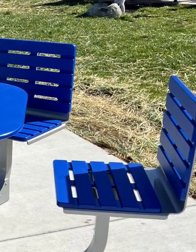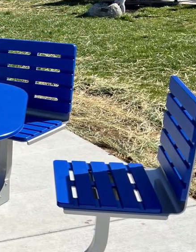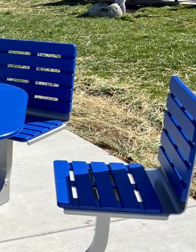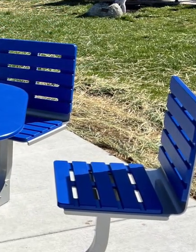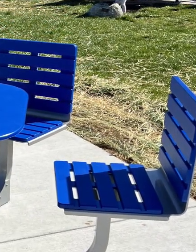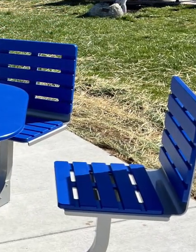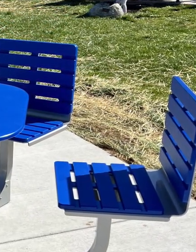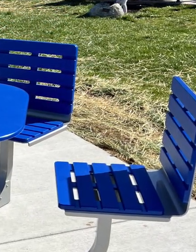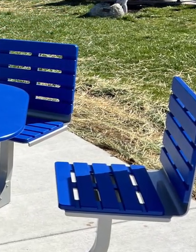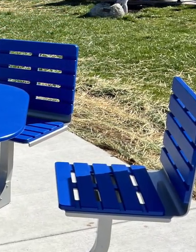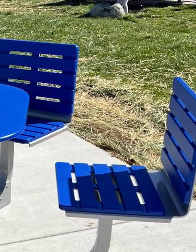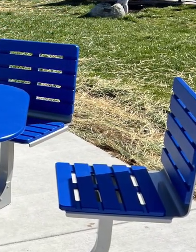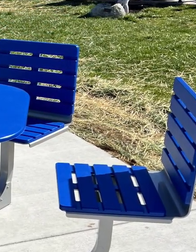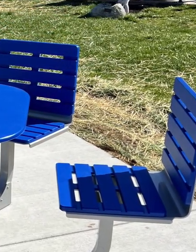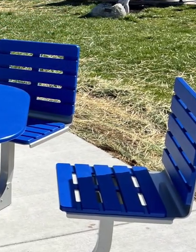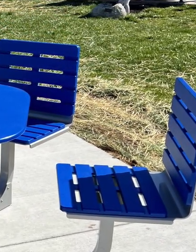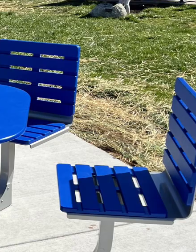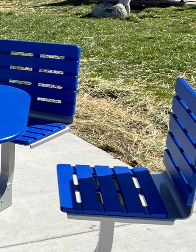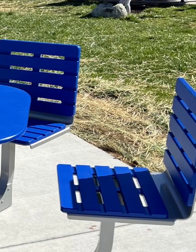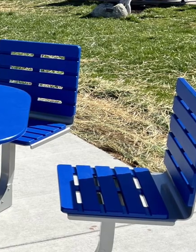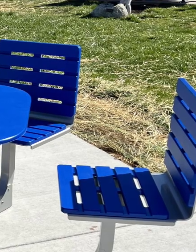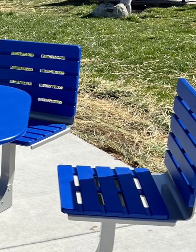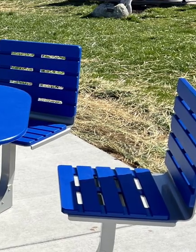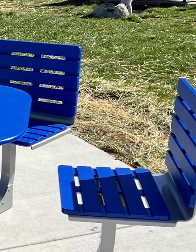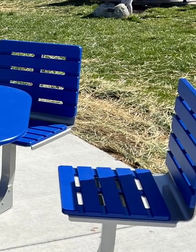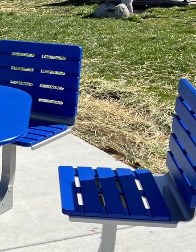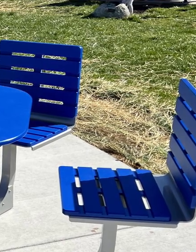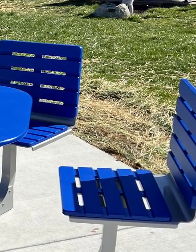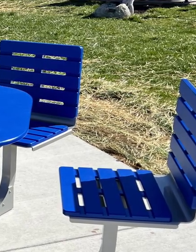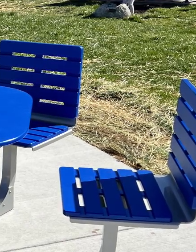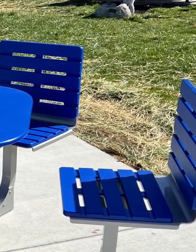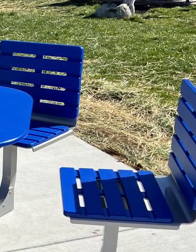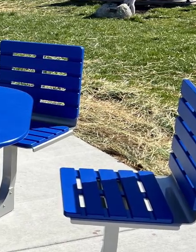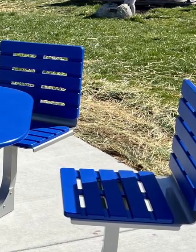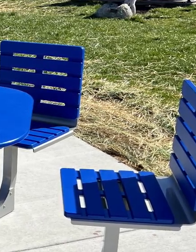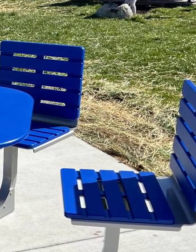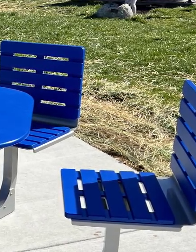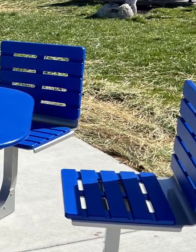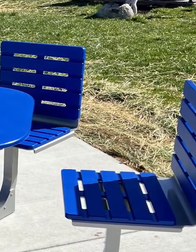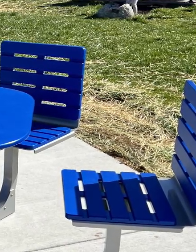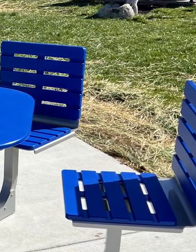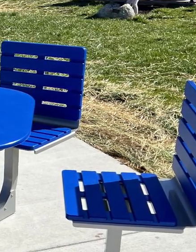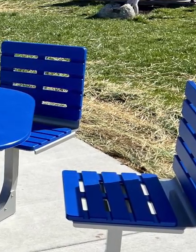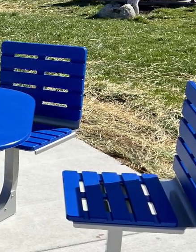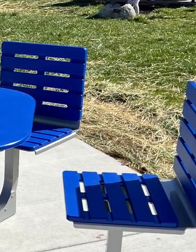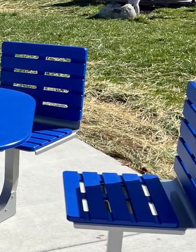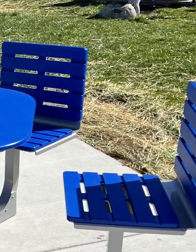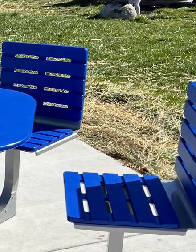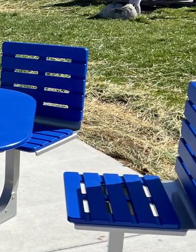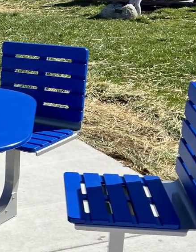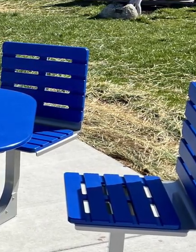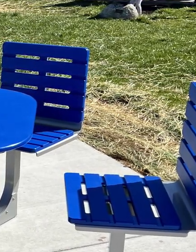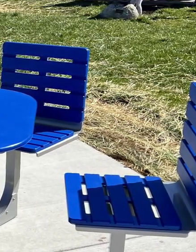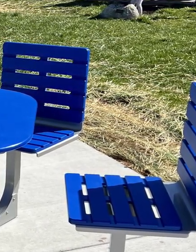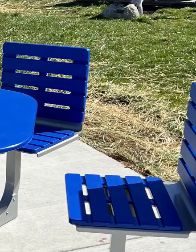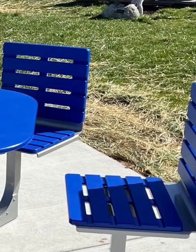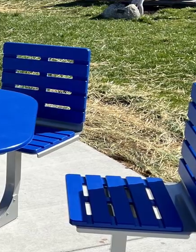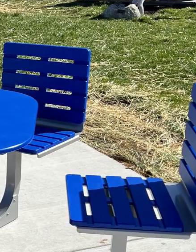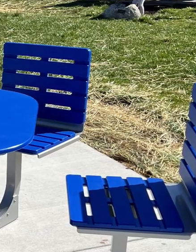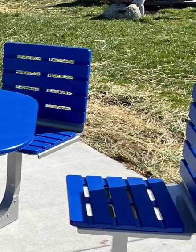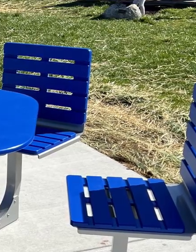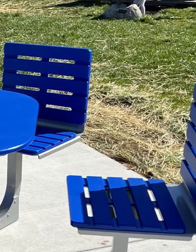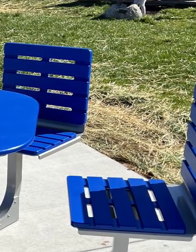one example of how you have taken to the next level the Transform Howard initiative,